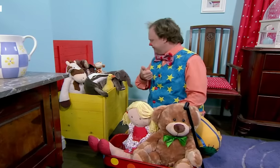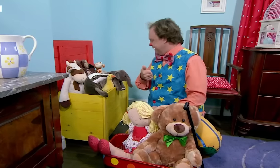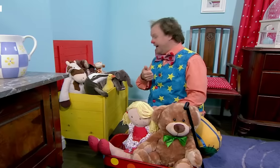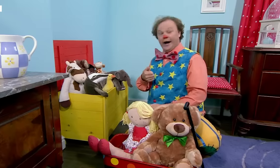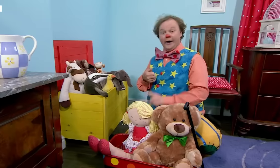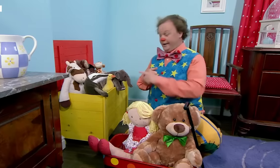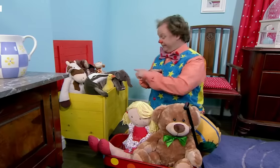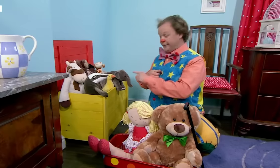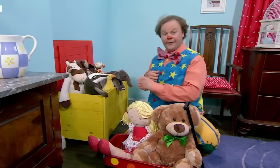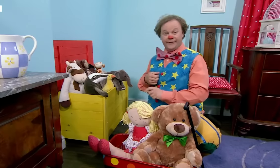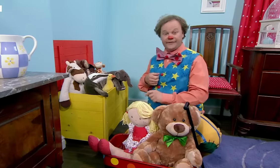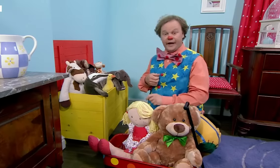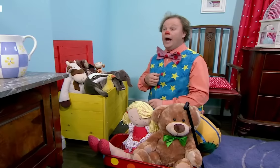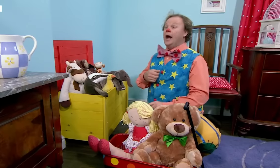next? Of course.